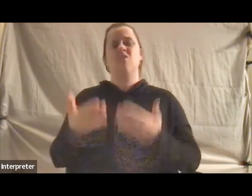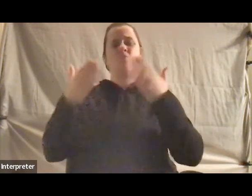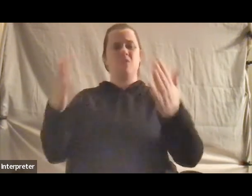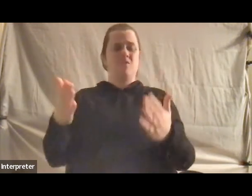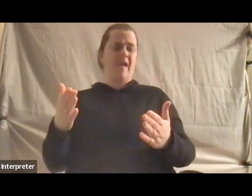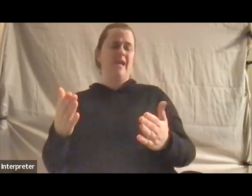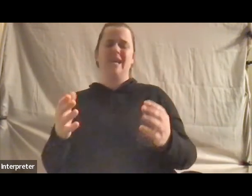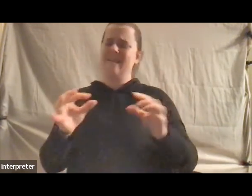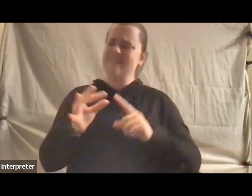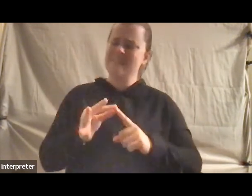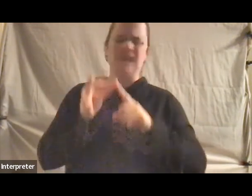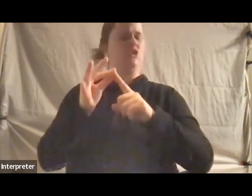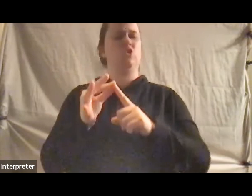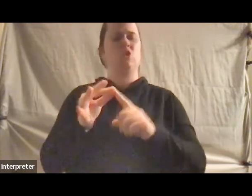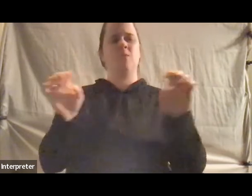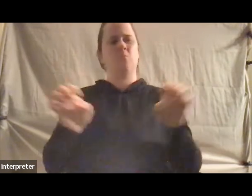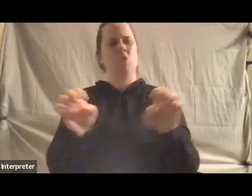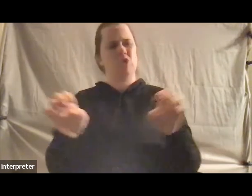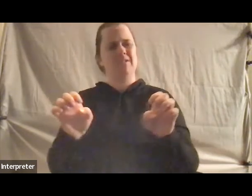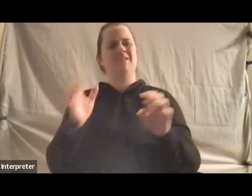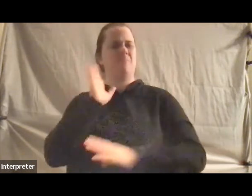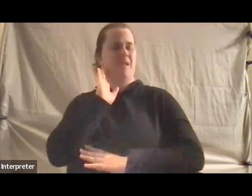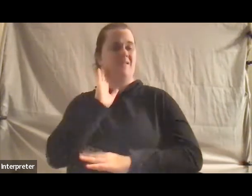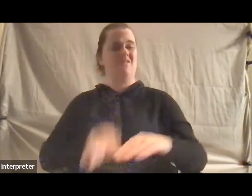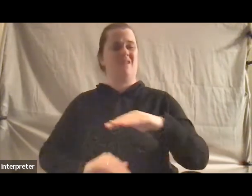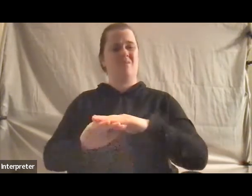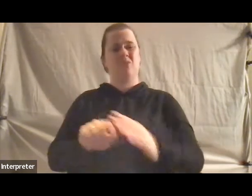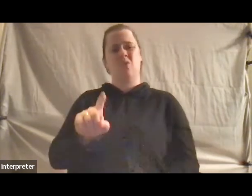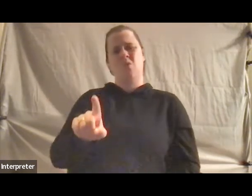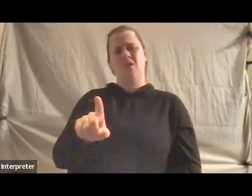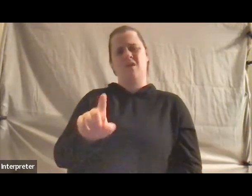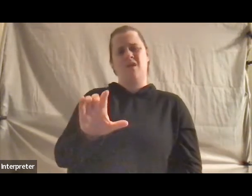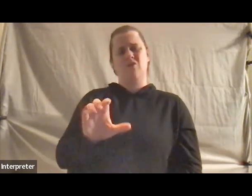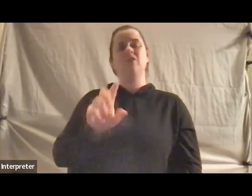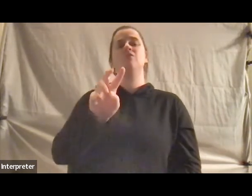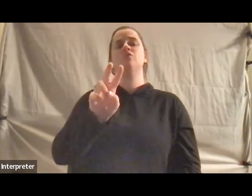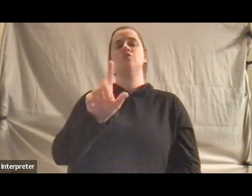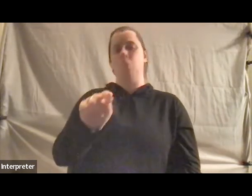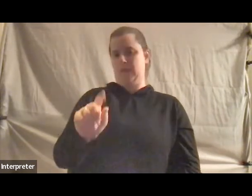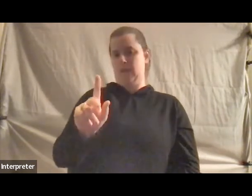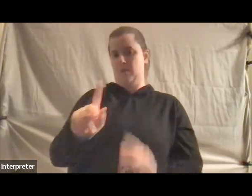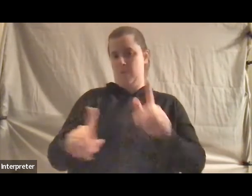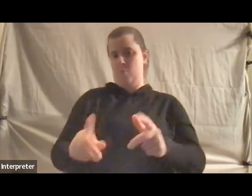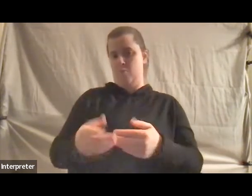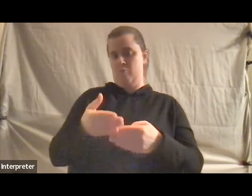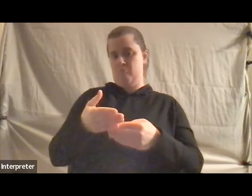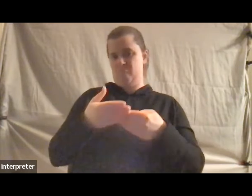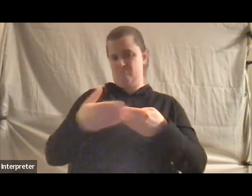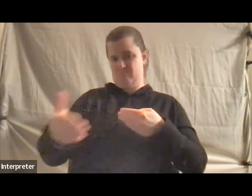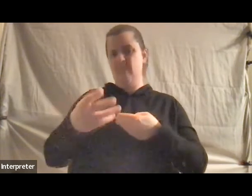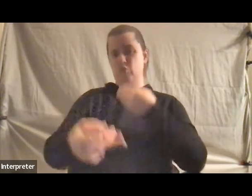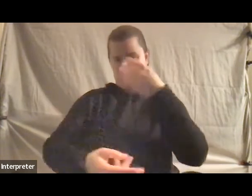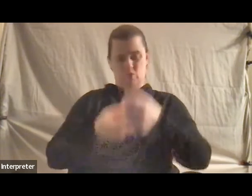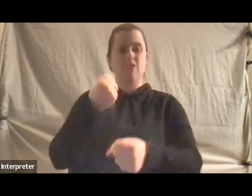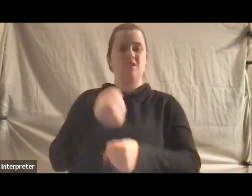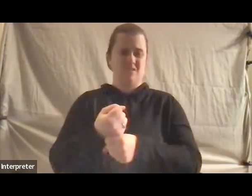shelter beds for up to 120 people for 2 years. And after that, the site will become